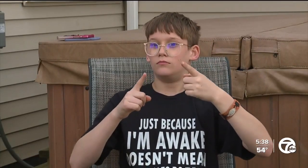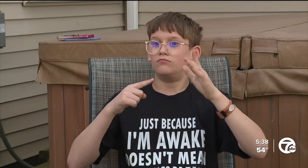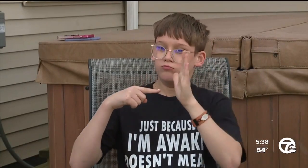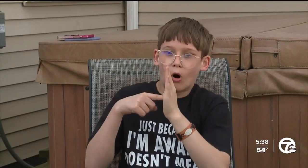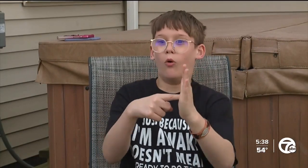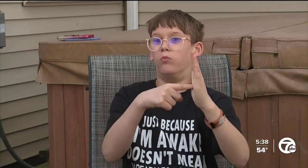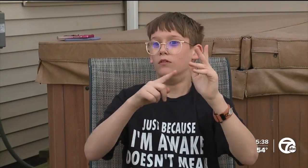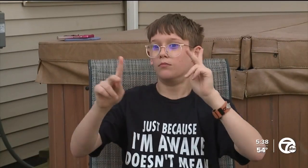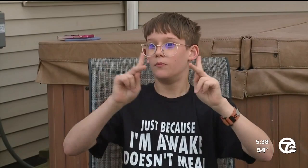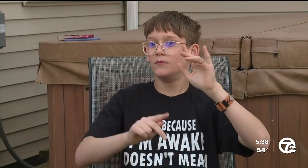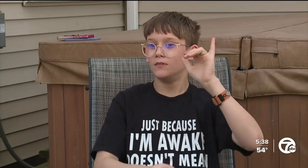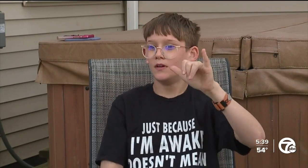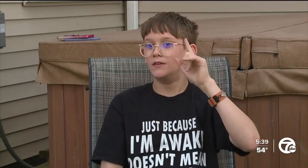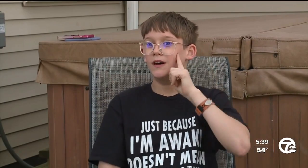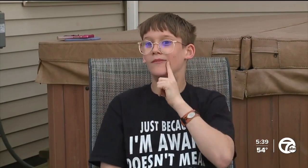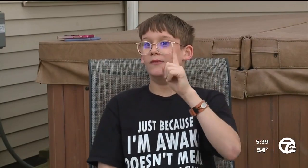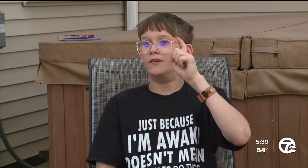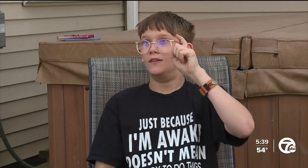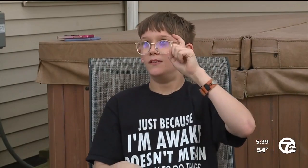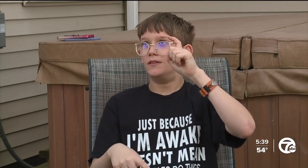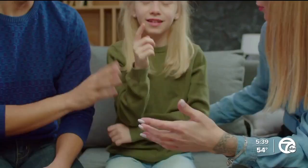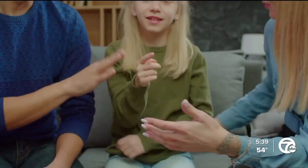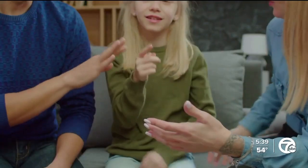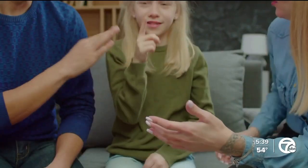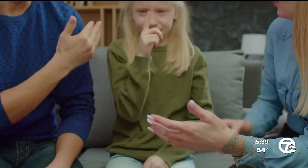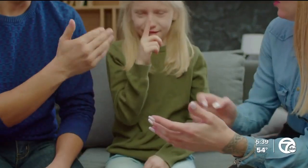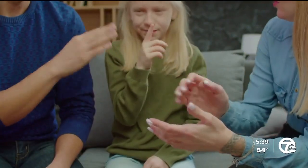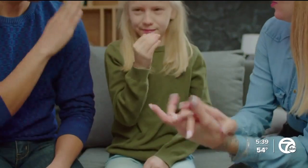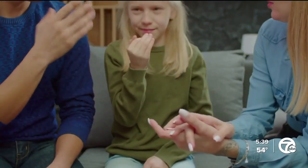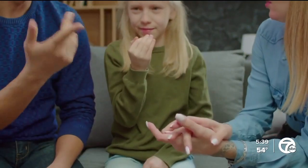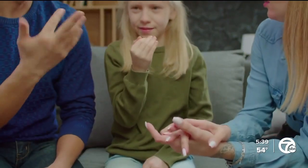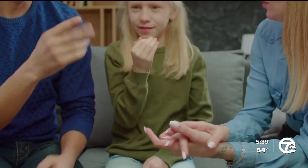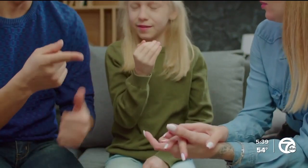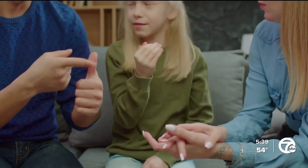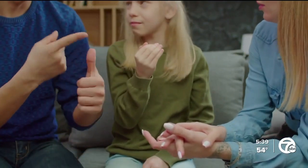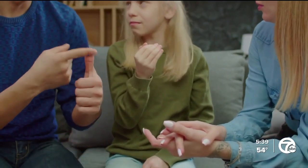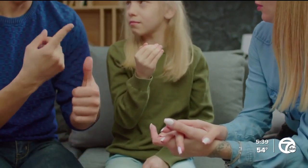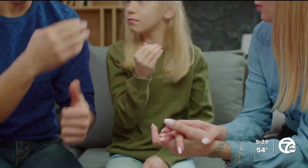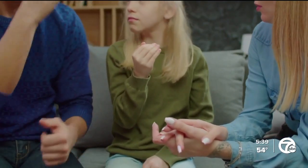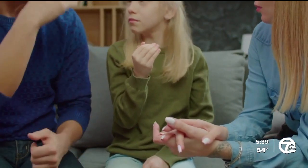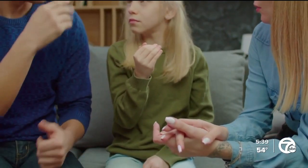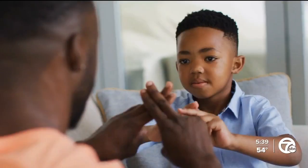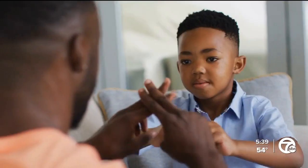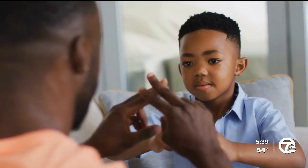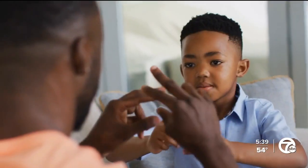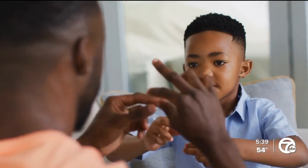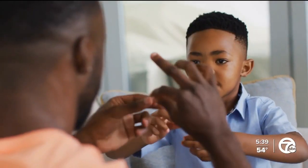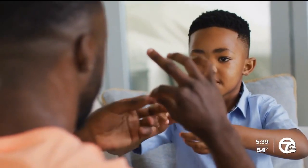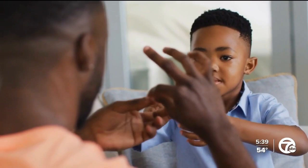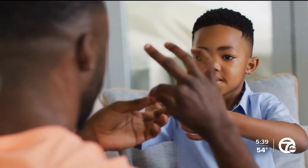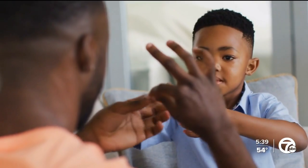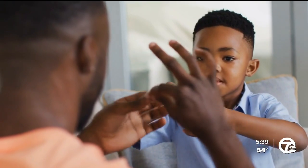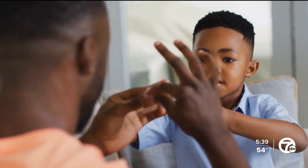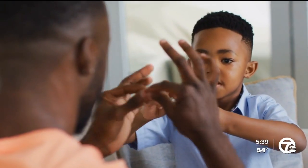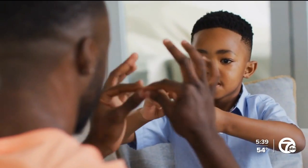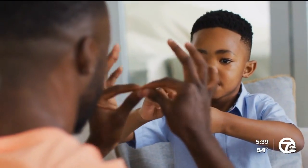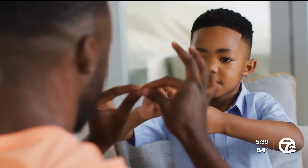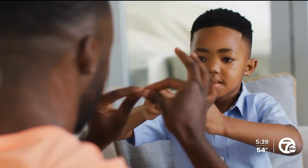to show people that deaf have And we need to have equal